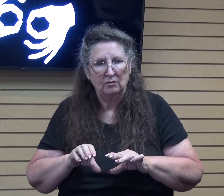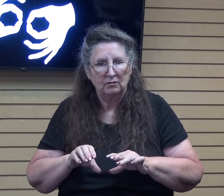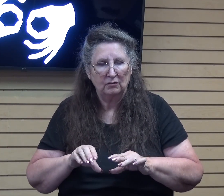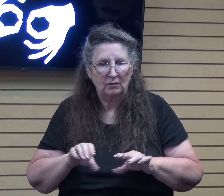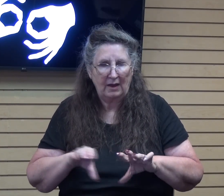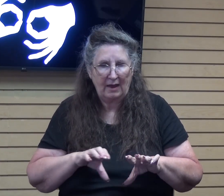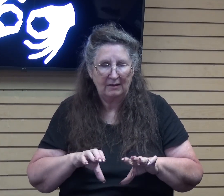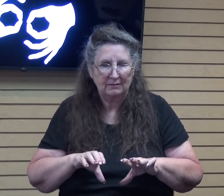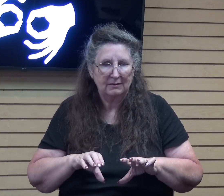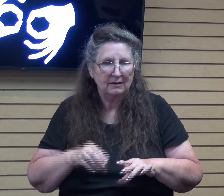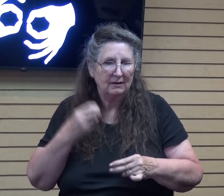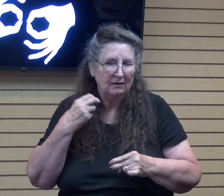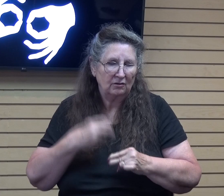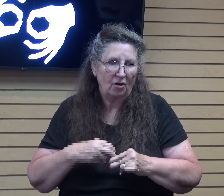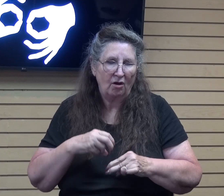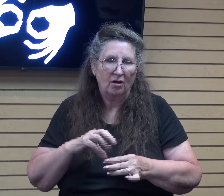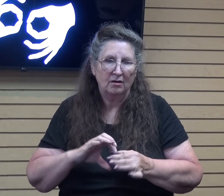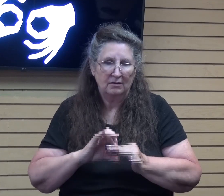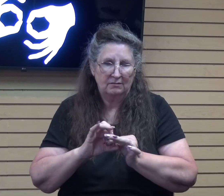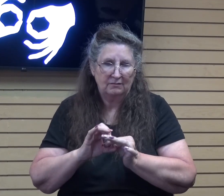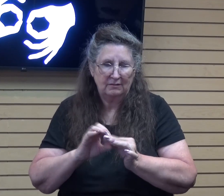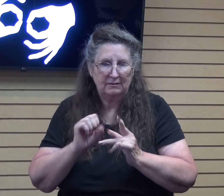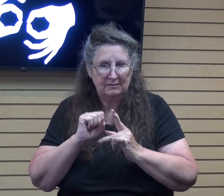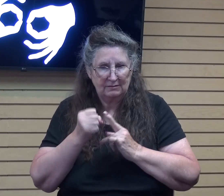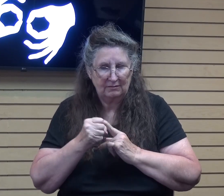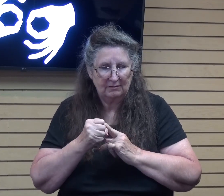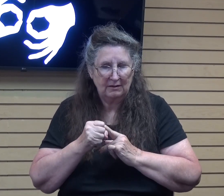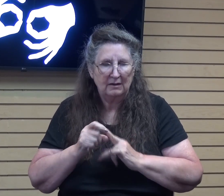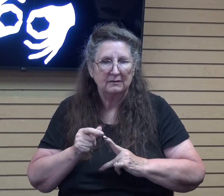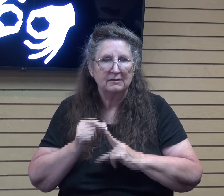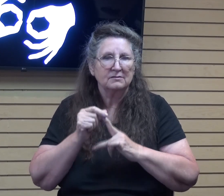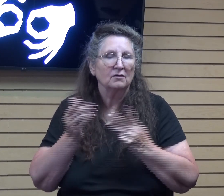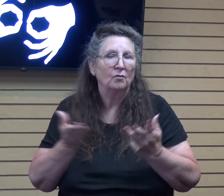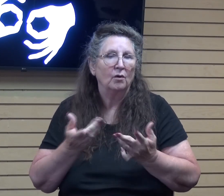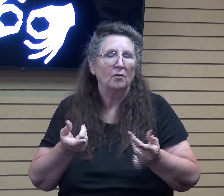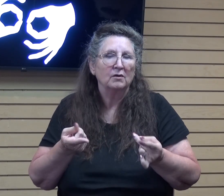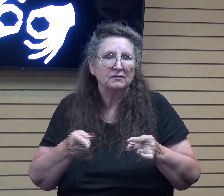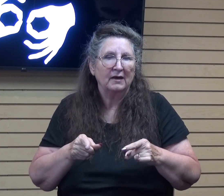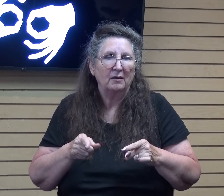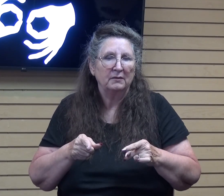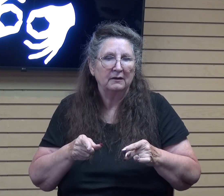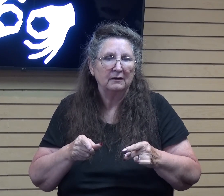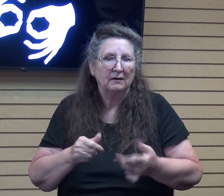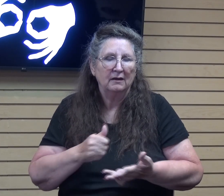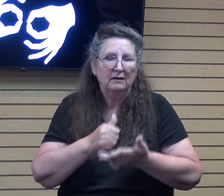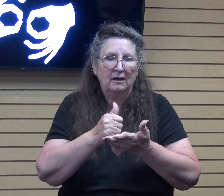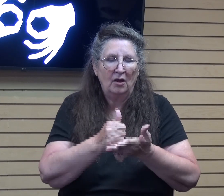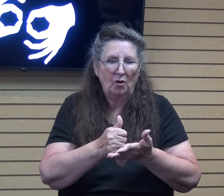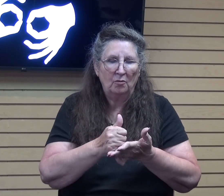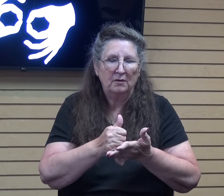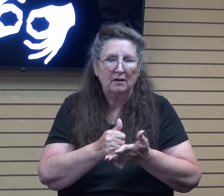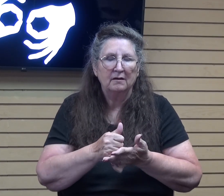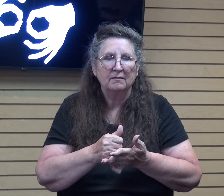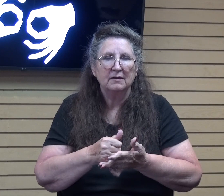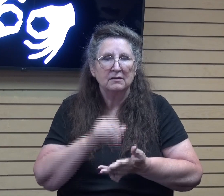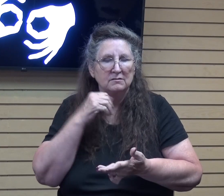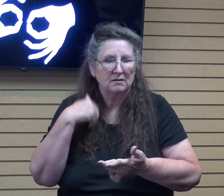situations. Let's discover together what it was that helped these young believers overcome